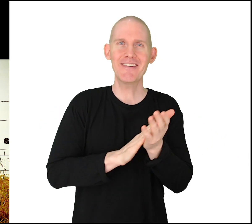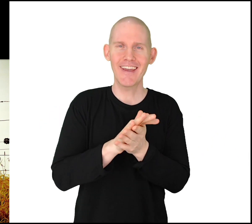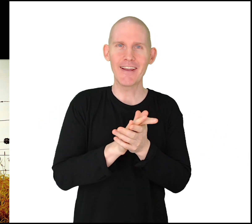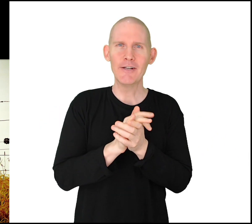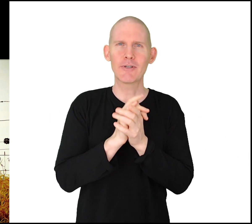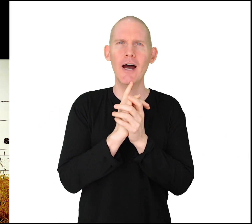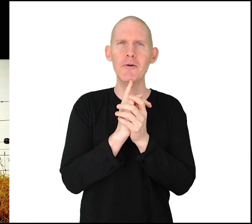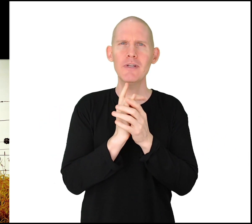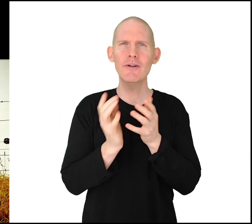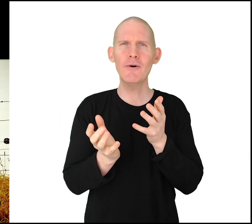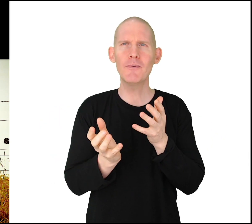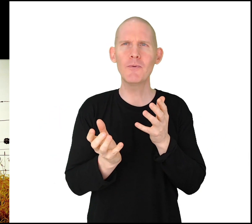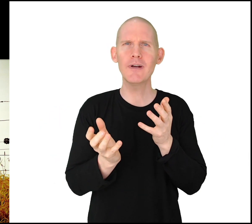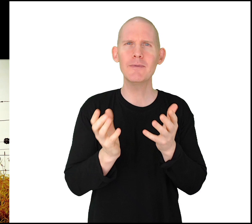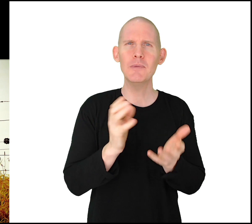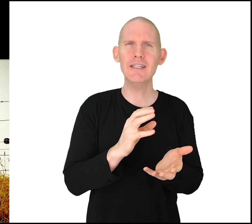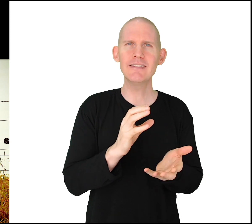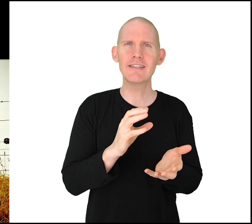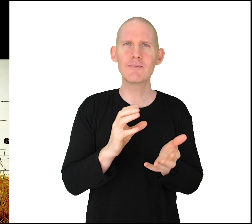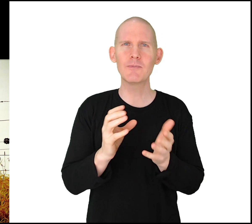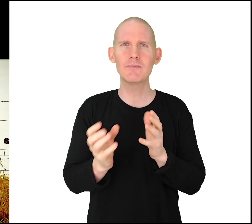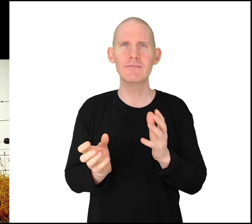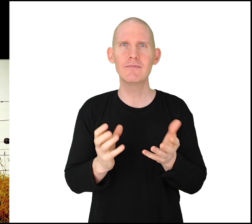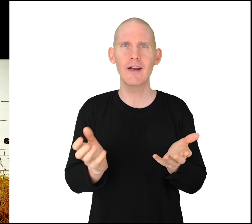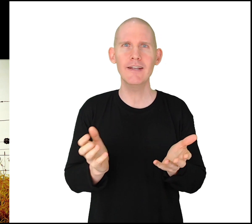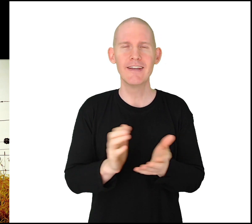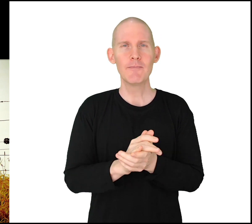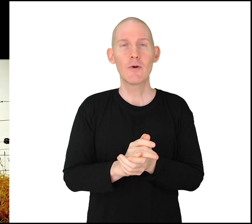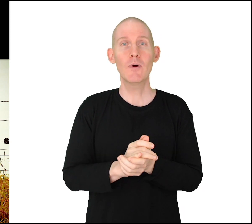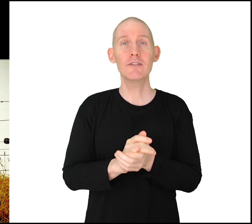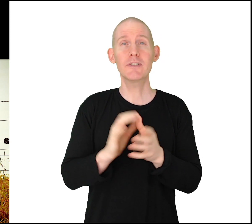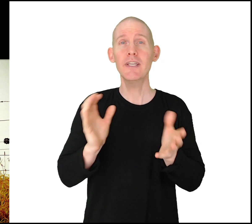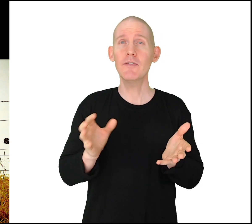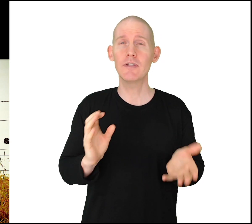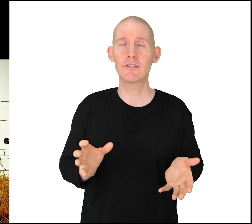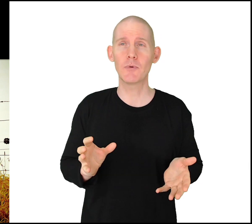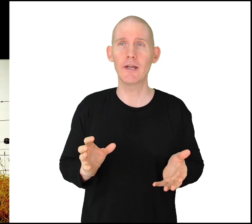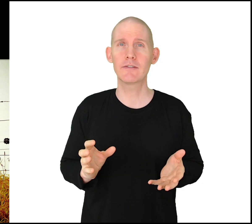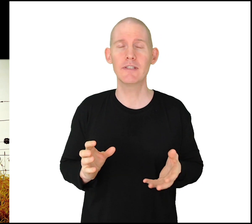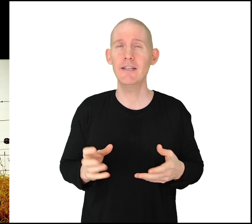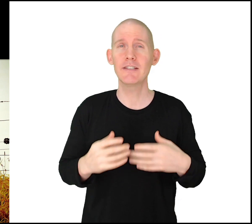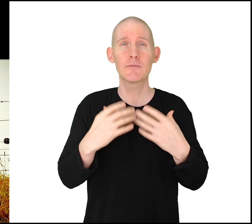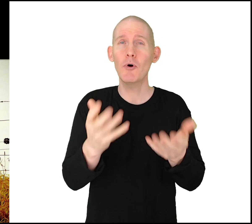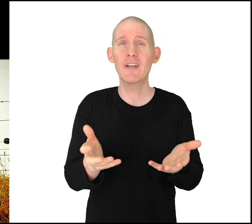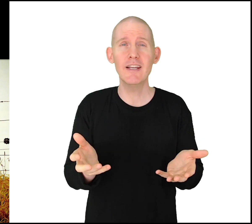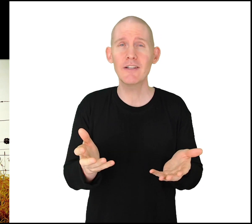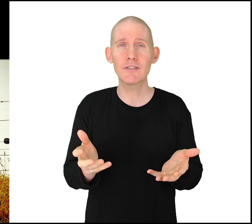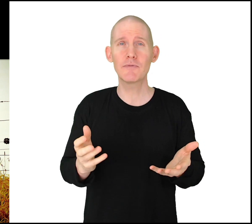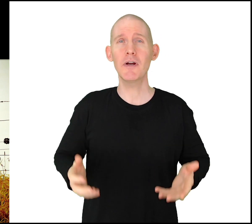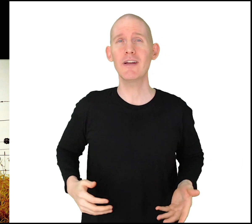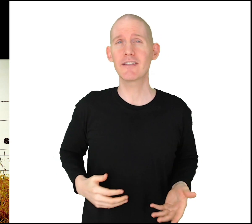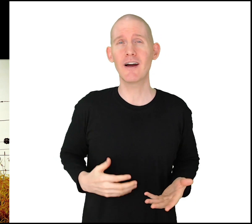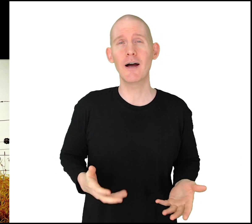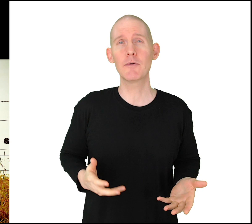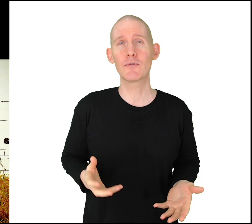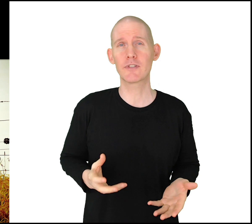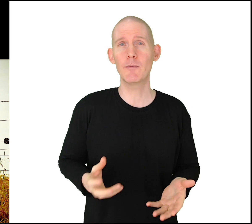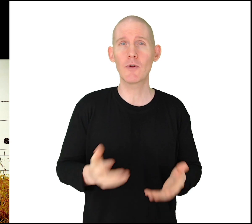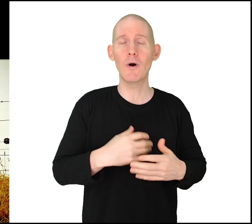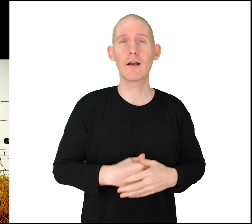Okay, so how do we know what it means right? Well, just think of it this way. Spoken English is very uncommon for someone to walk up to